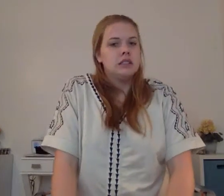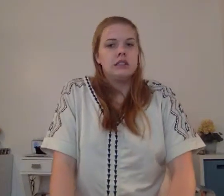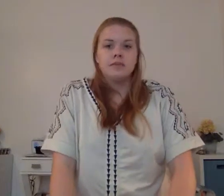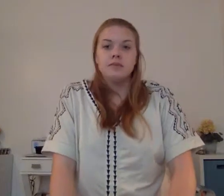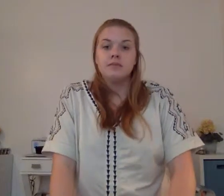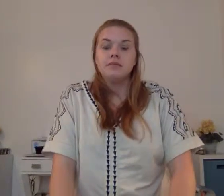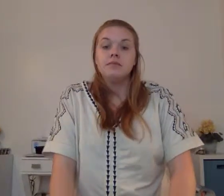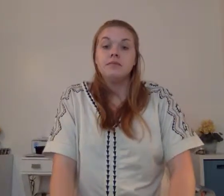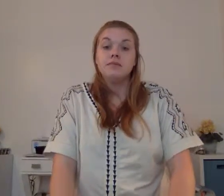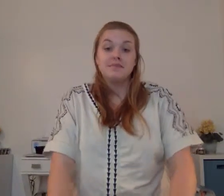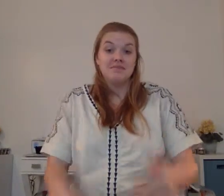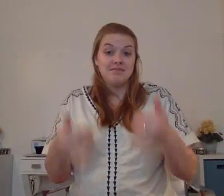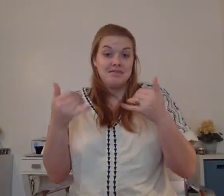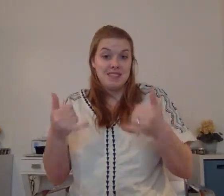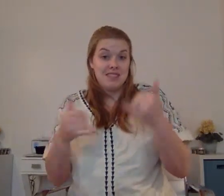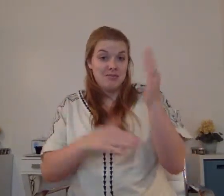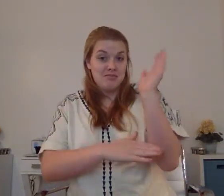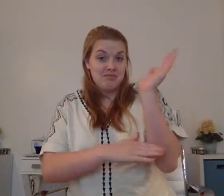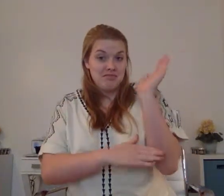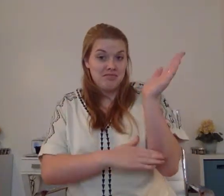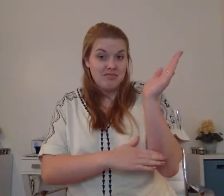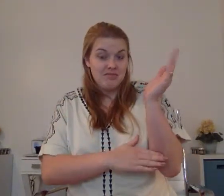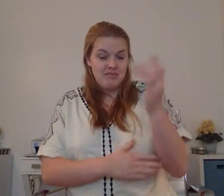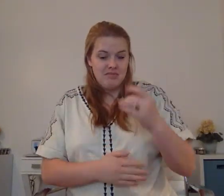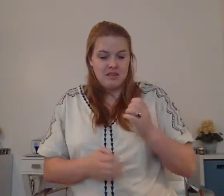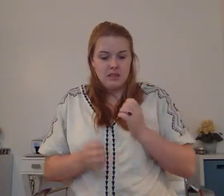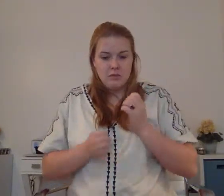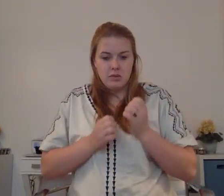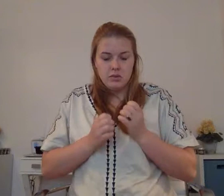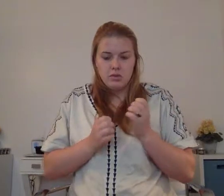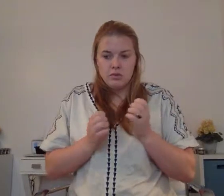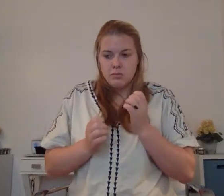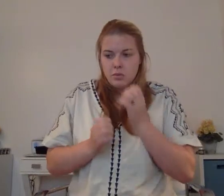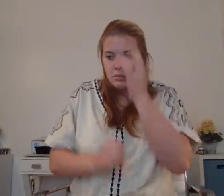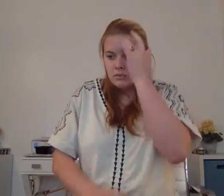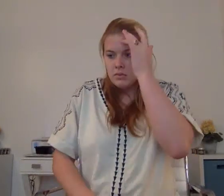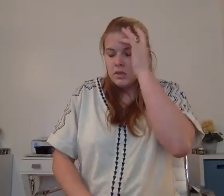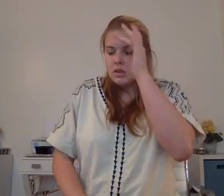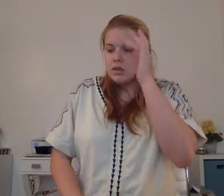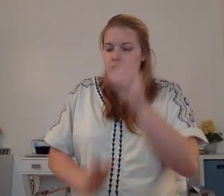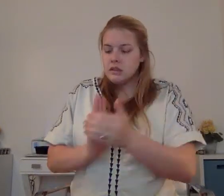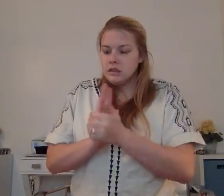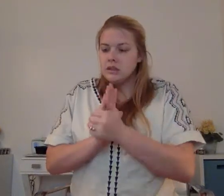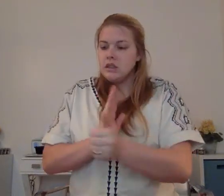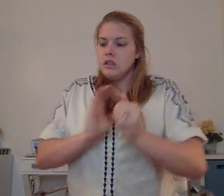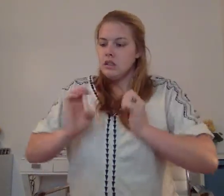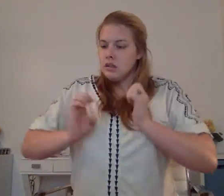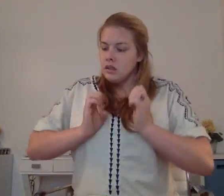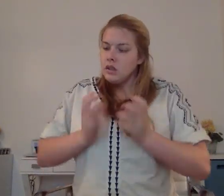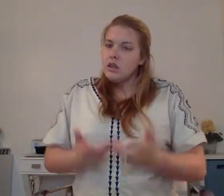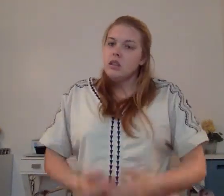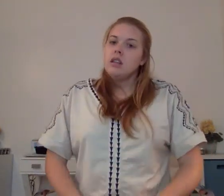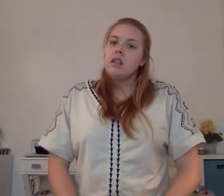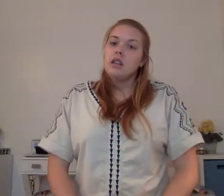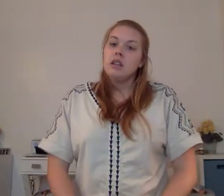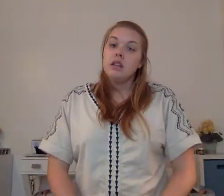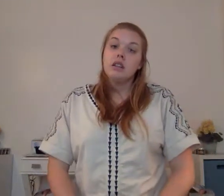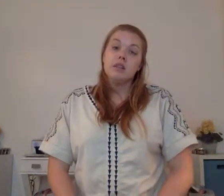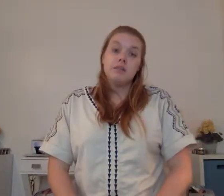emotions and the need to boost our emotional intelligence. I think it's a pity that mainstream political theory